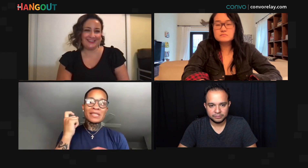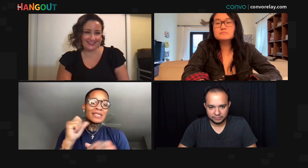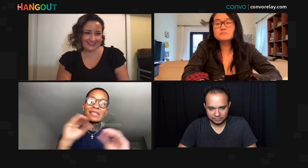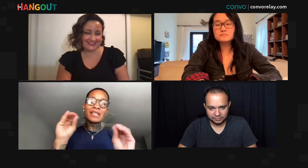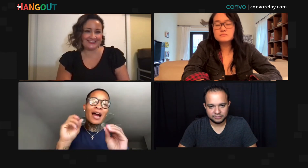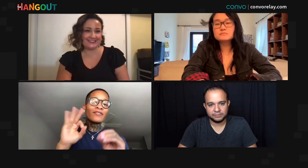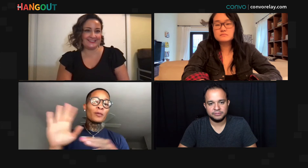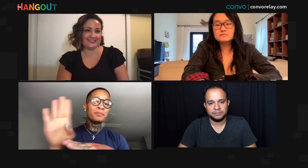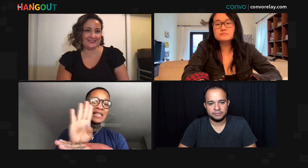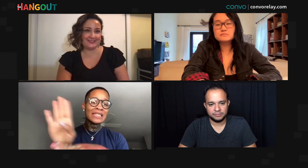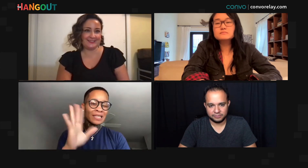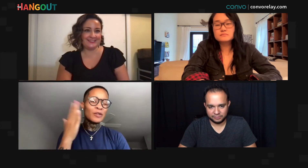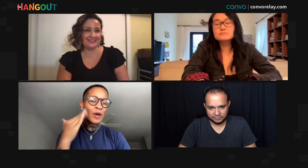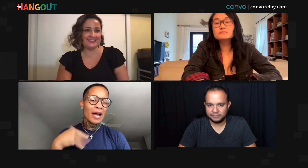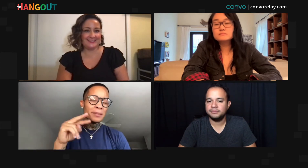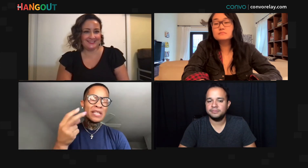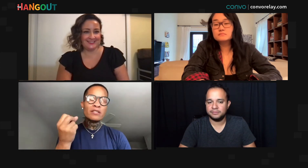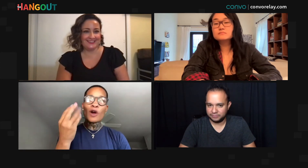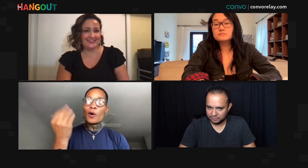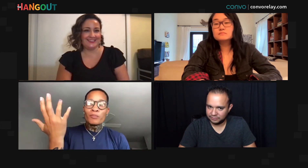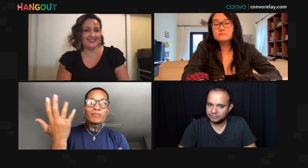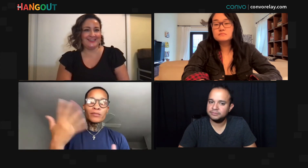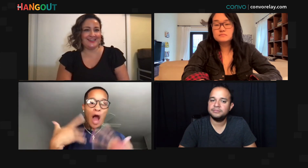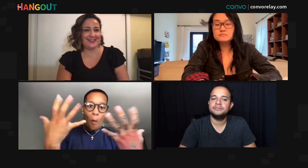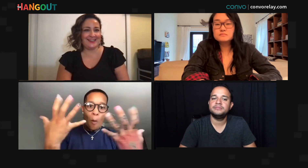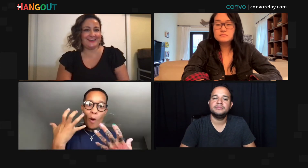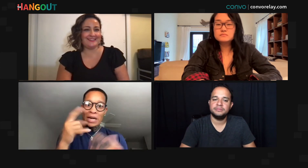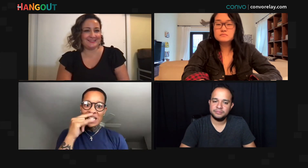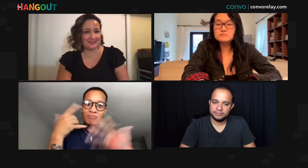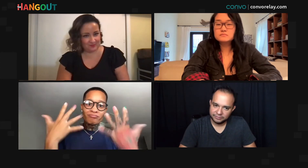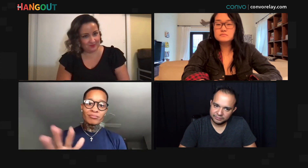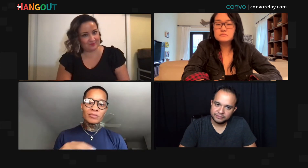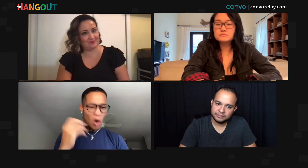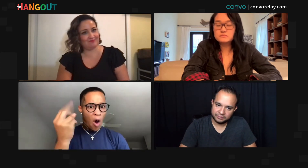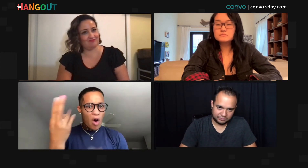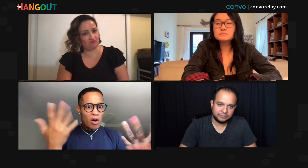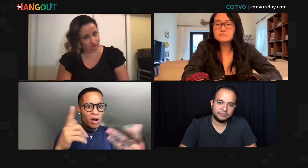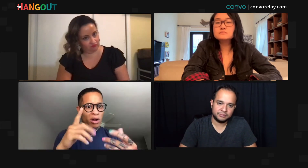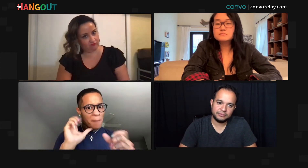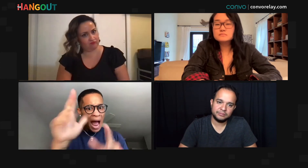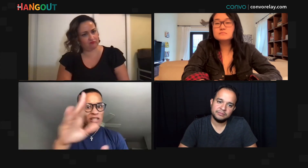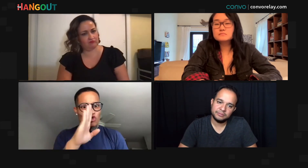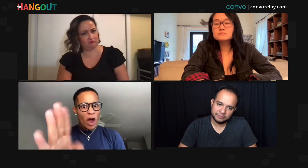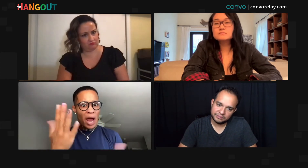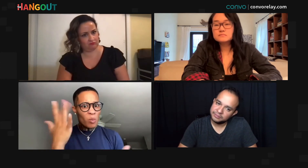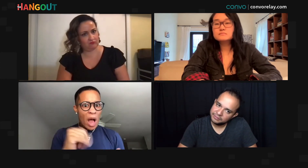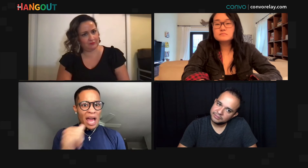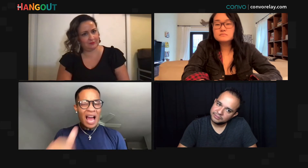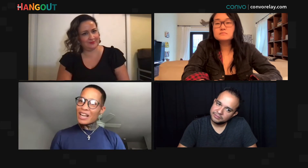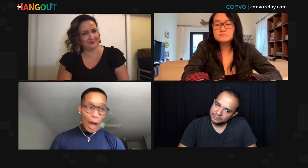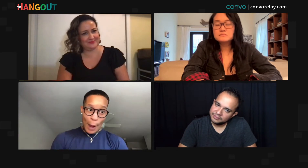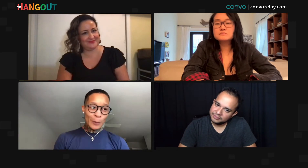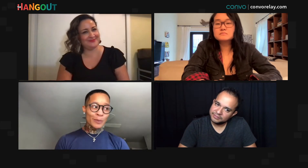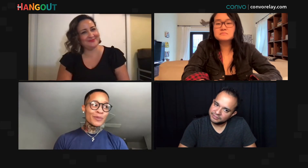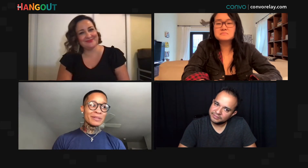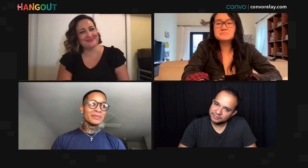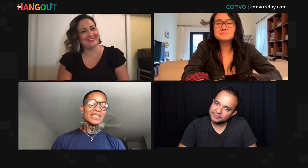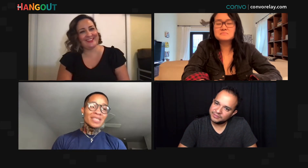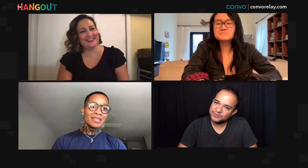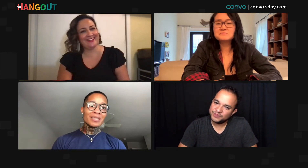know what? I don't need to explain this because this is none of your business." You know what I mean? So I wanted a kid. That's it. And they're like, "Oh, well then why don't if you were straight before,